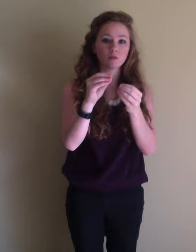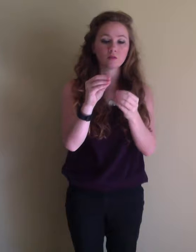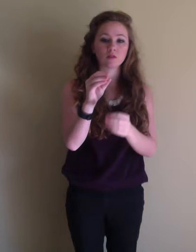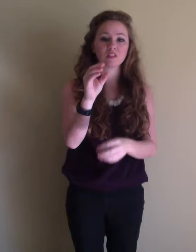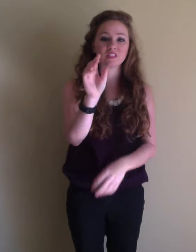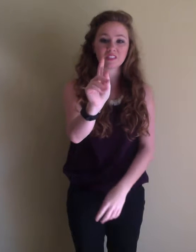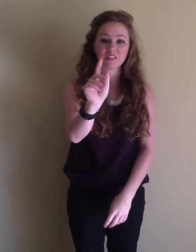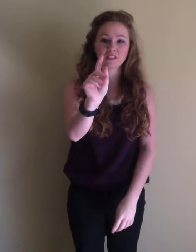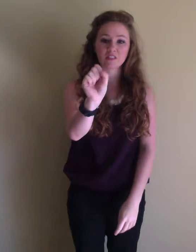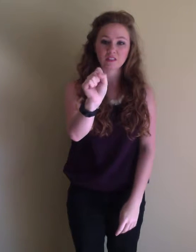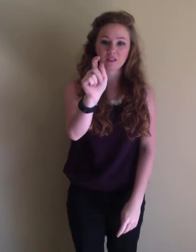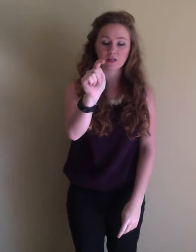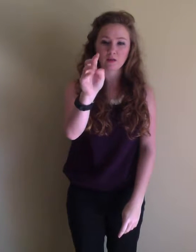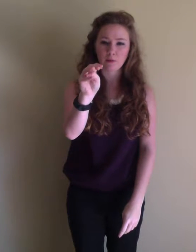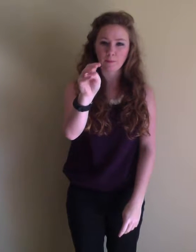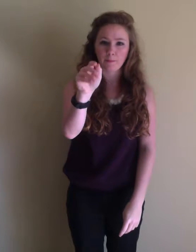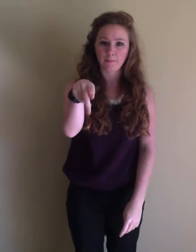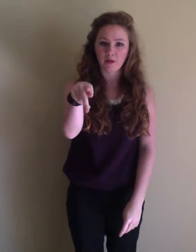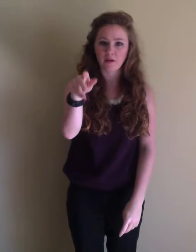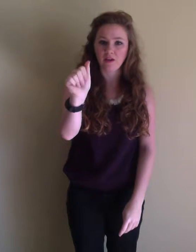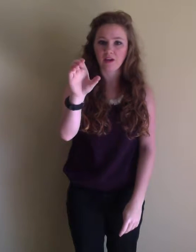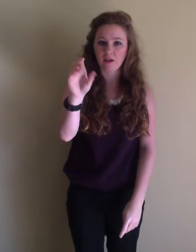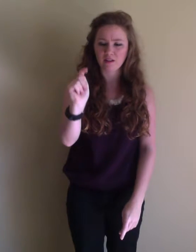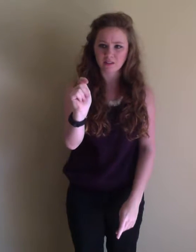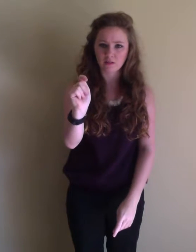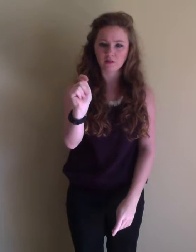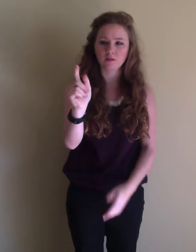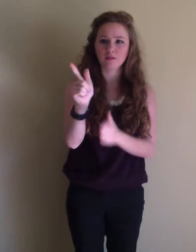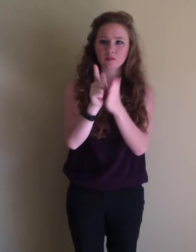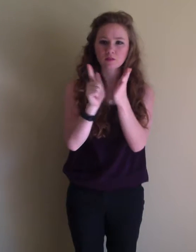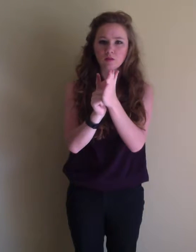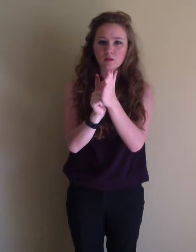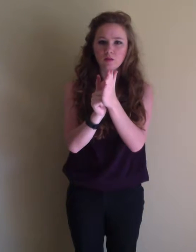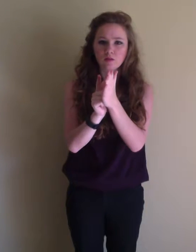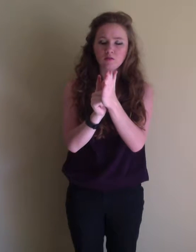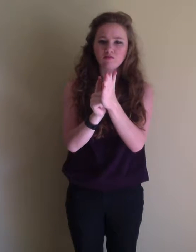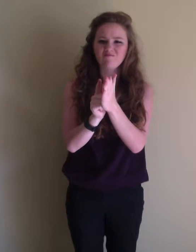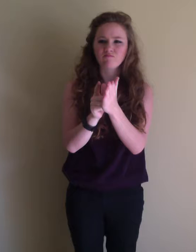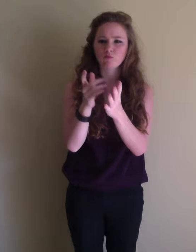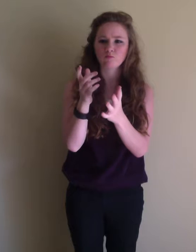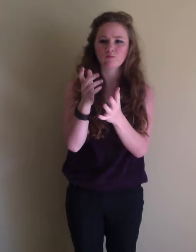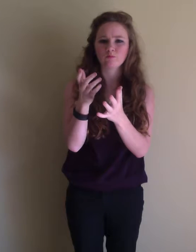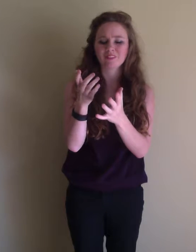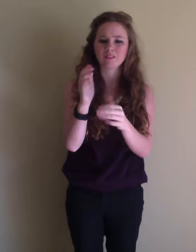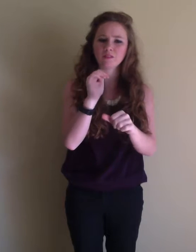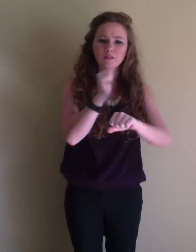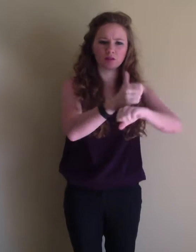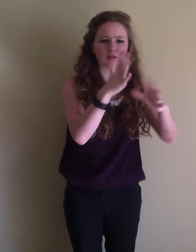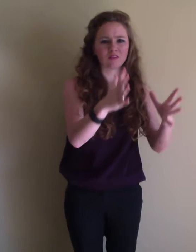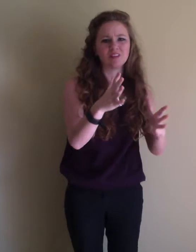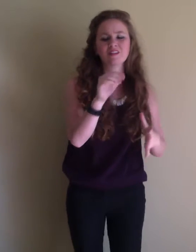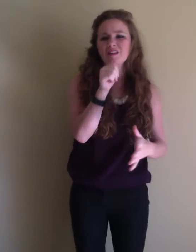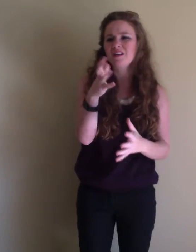Again, number 8, they were not so much upset that the Stamp Act was a tax on the stamp on the paper. They were upset that they did not have